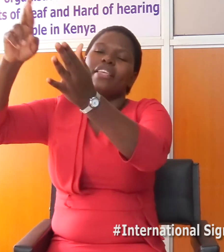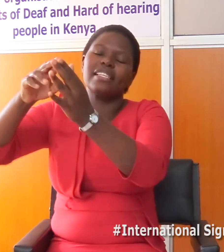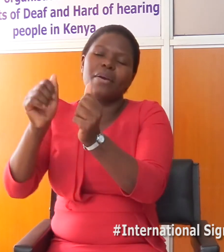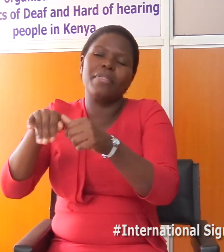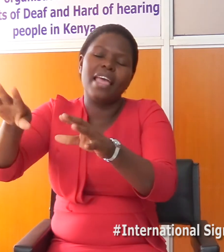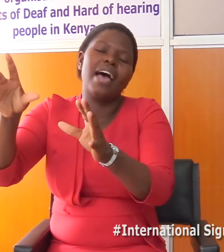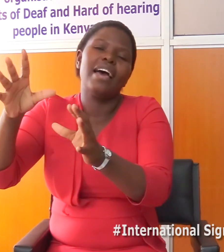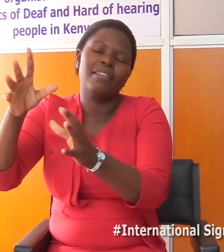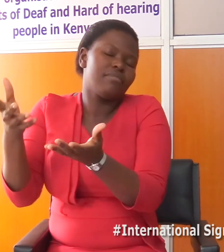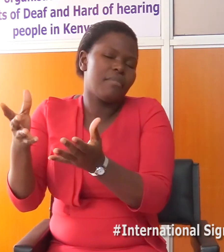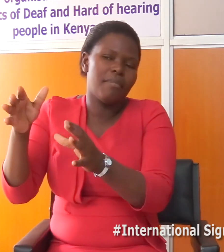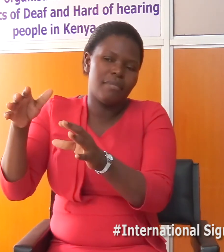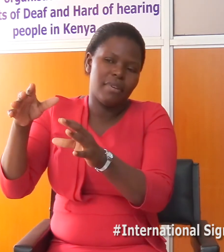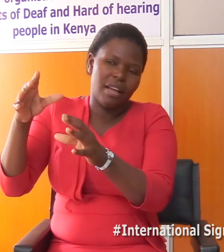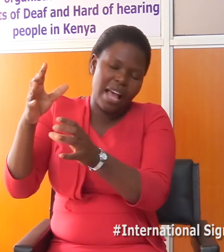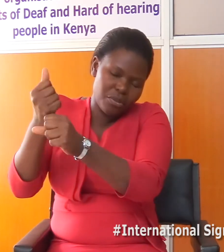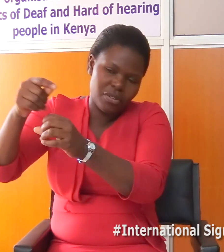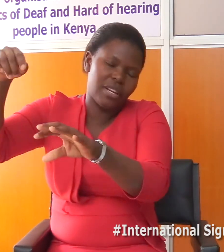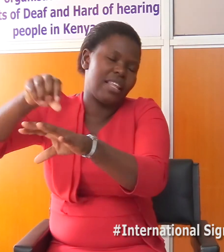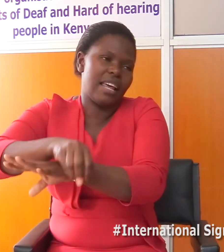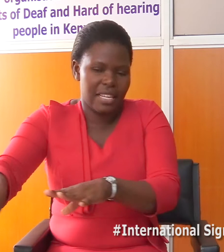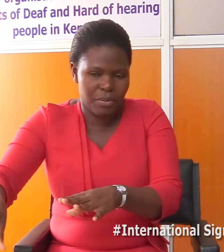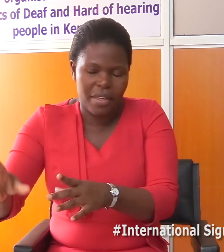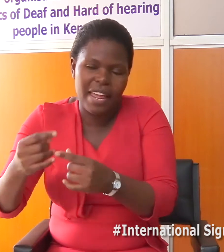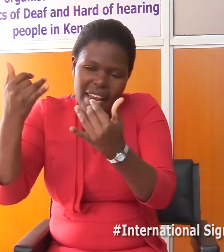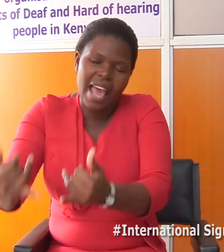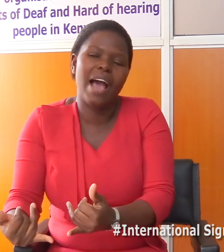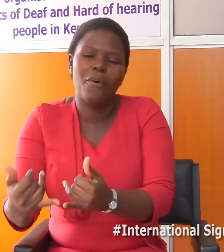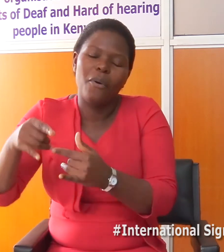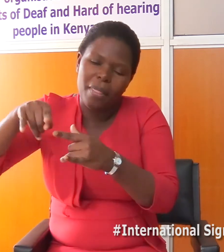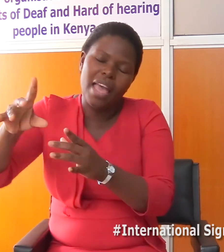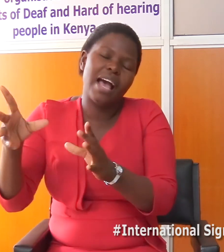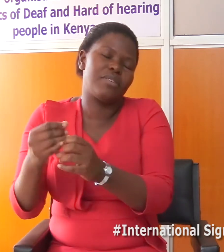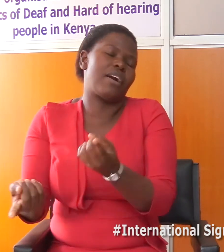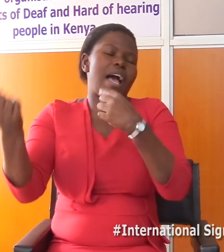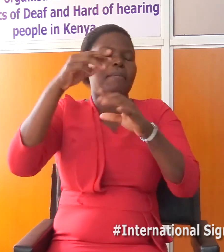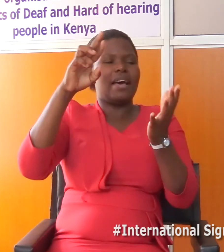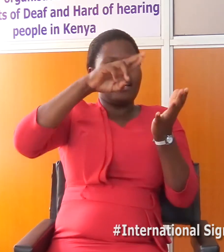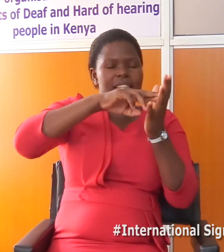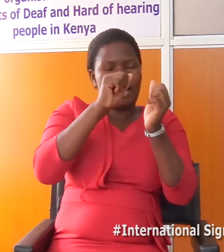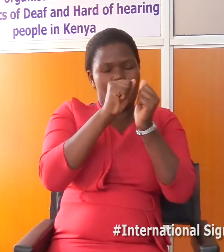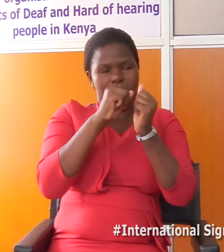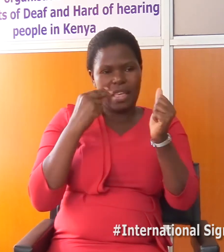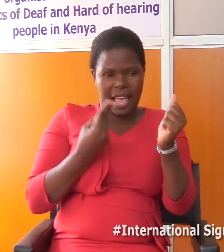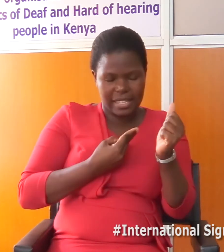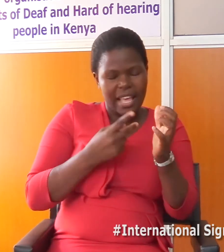like that most of the branches that come and register with us with their own category, then now themselves, they also register with